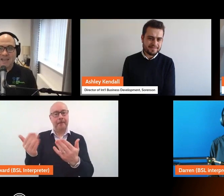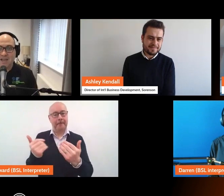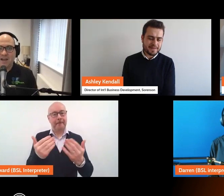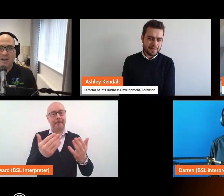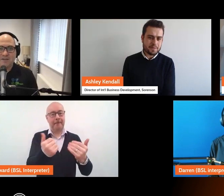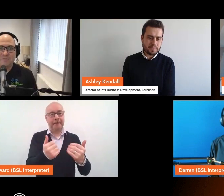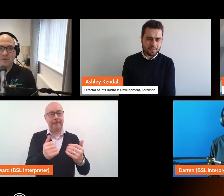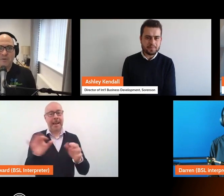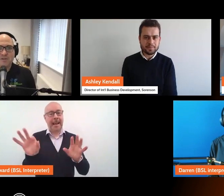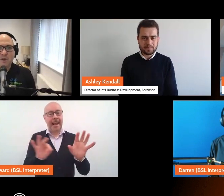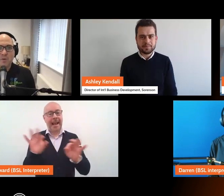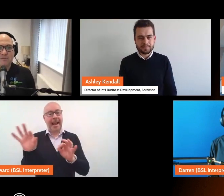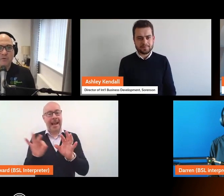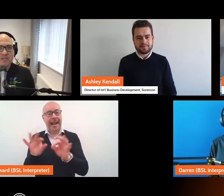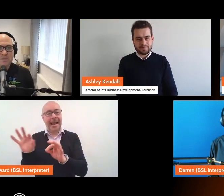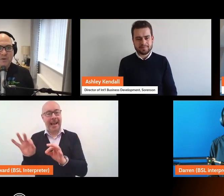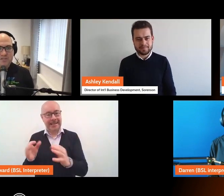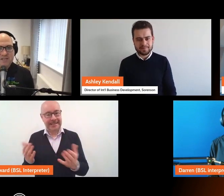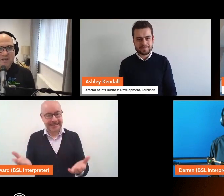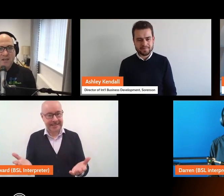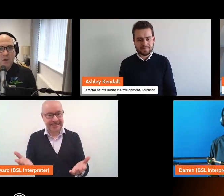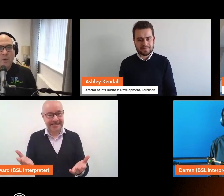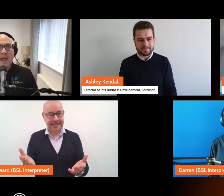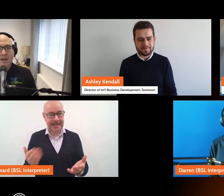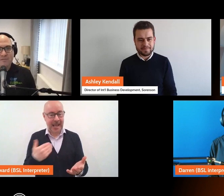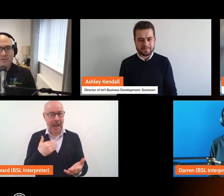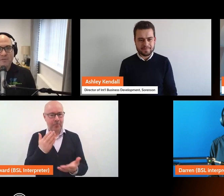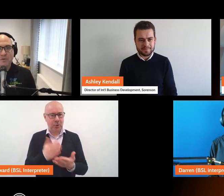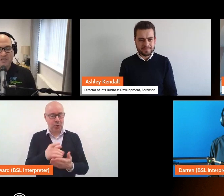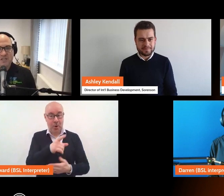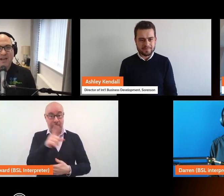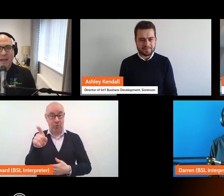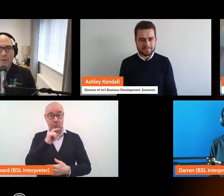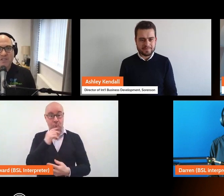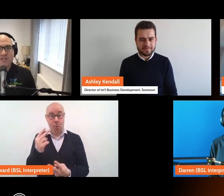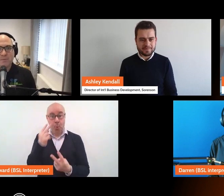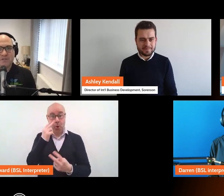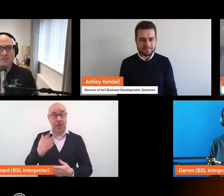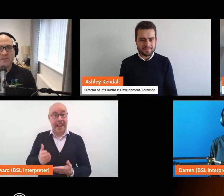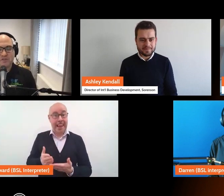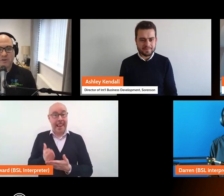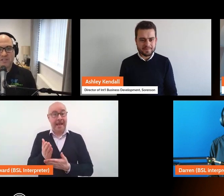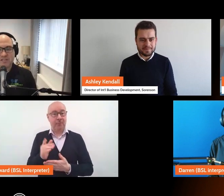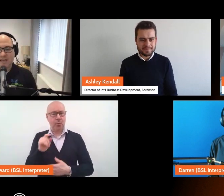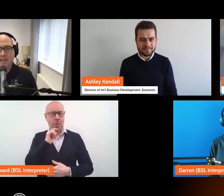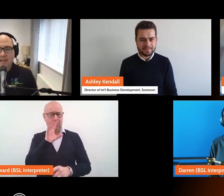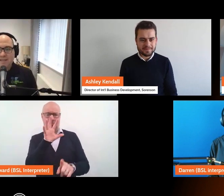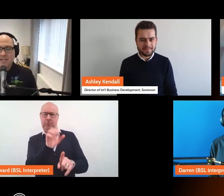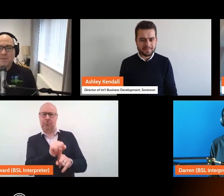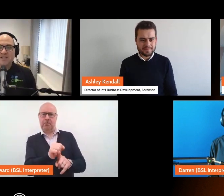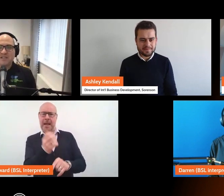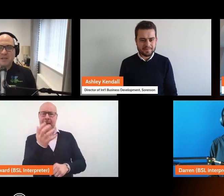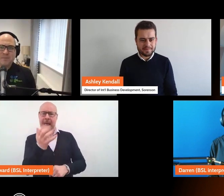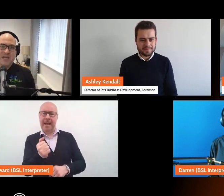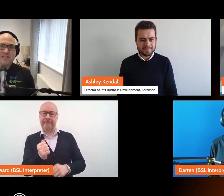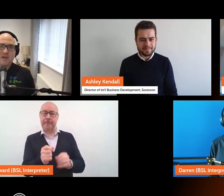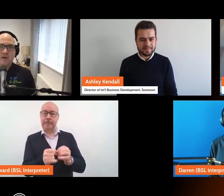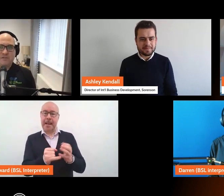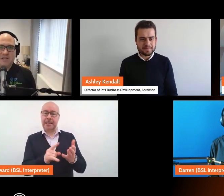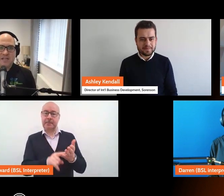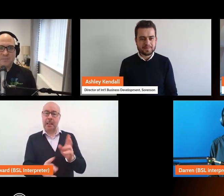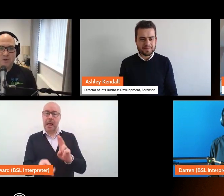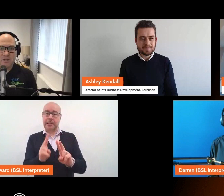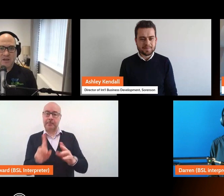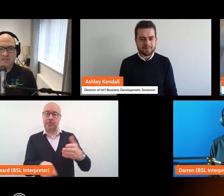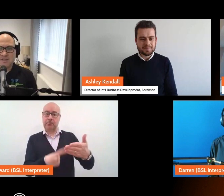As eagle-eyed viewers will have already spotted, we have some British Sign Language interpreters on the screen today. That's because the subject